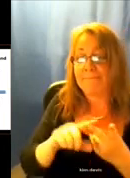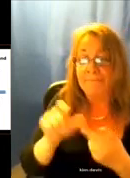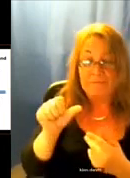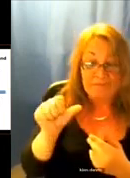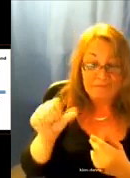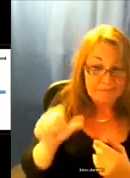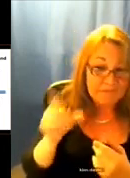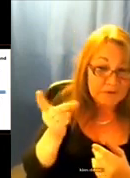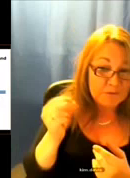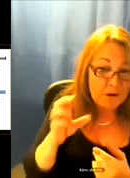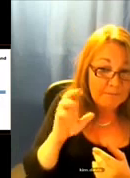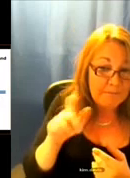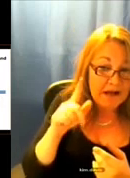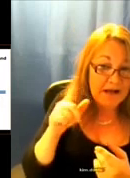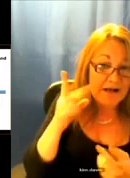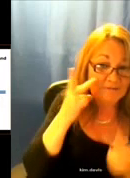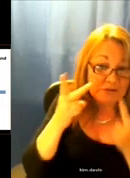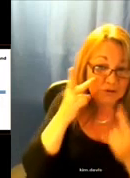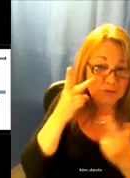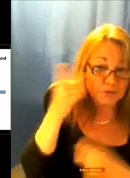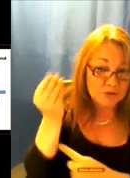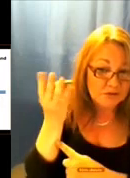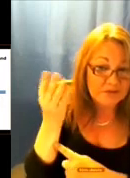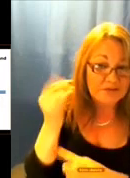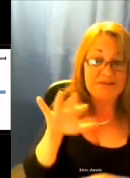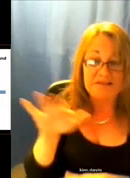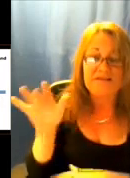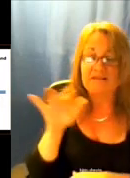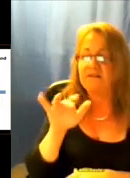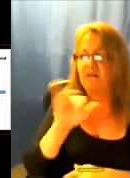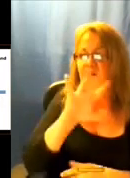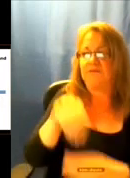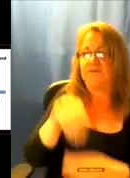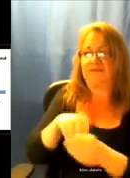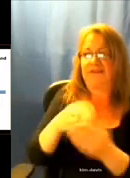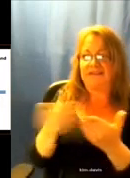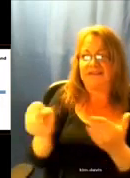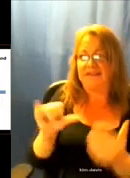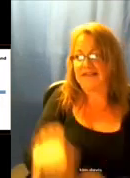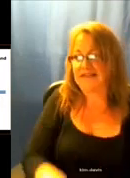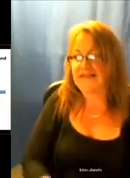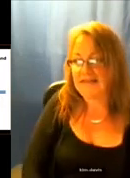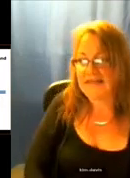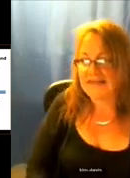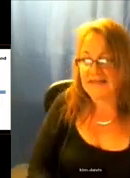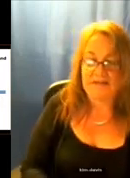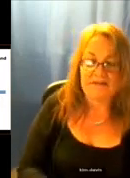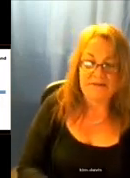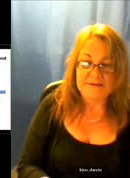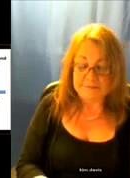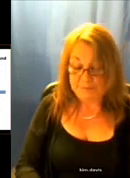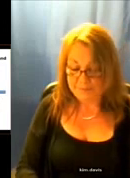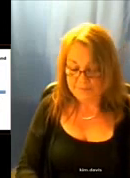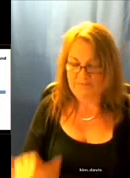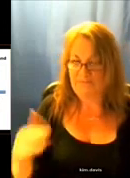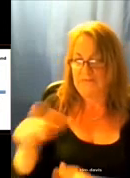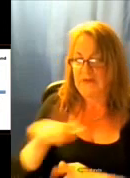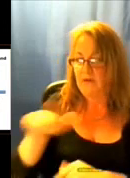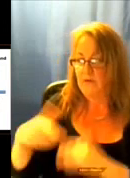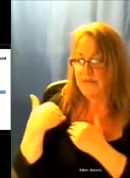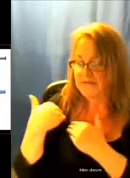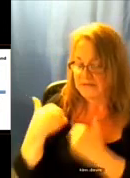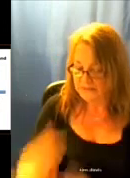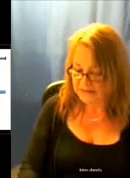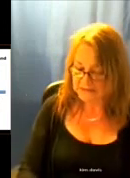For example, just like I had said before, this could include fire alarms, visual doorbells, and